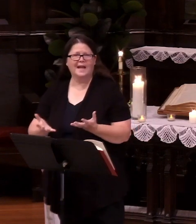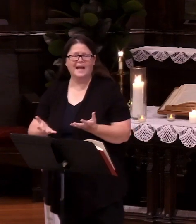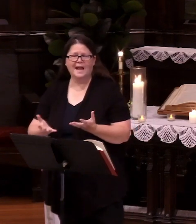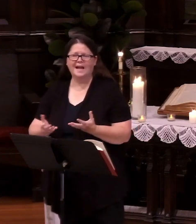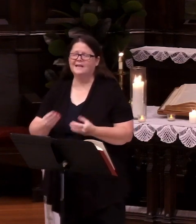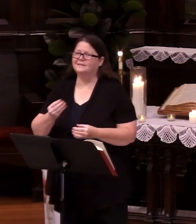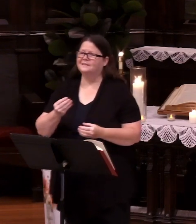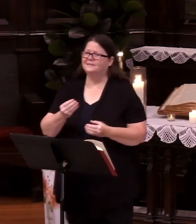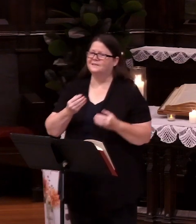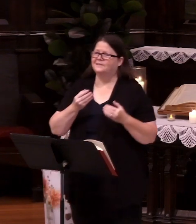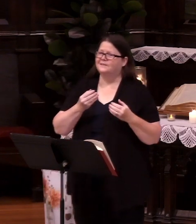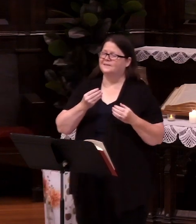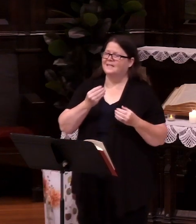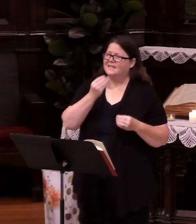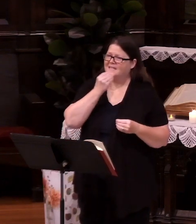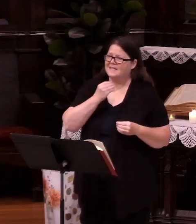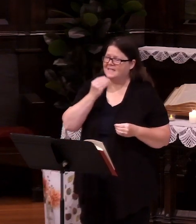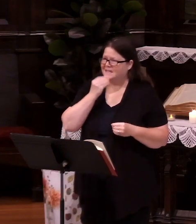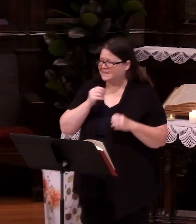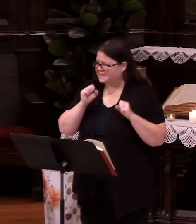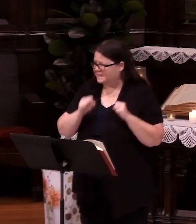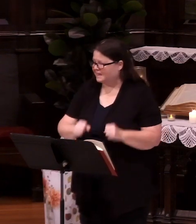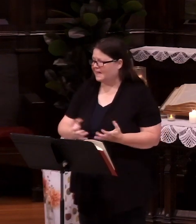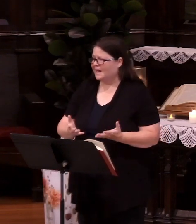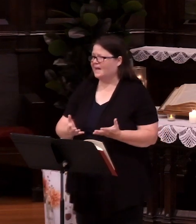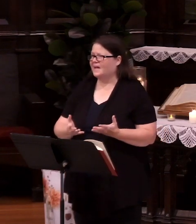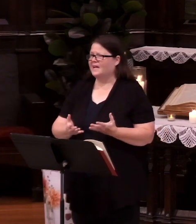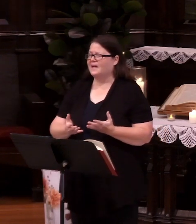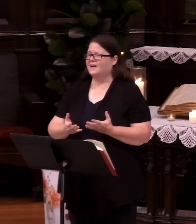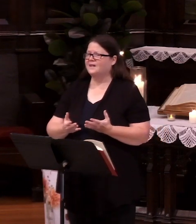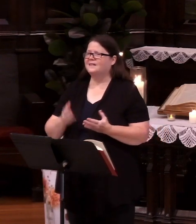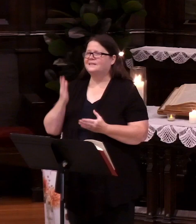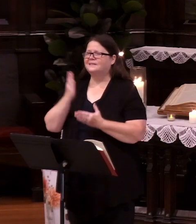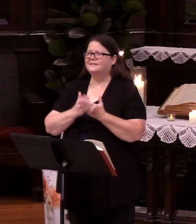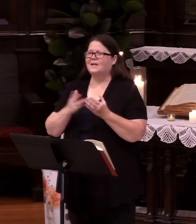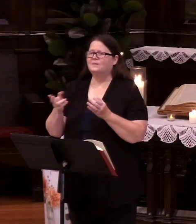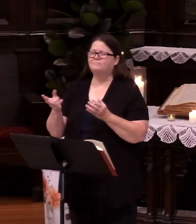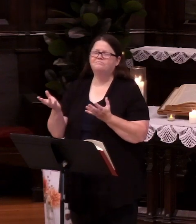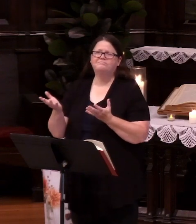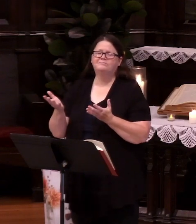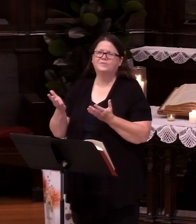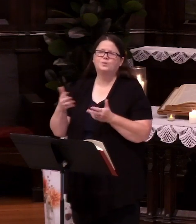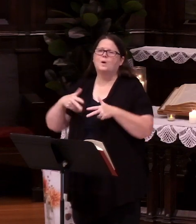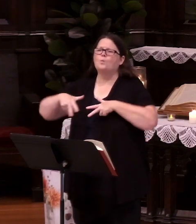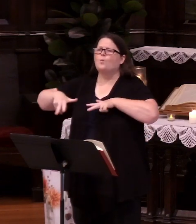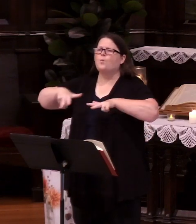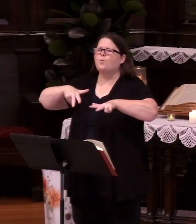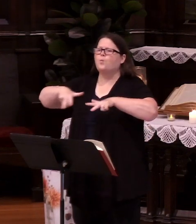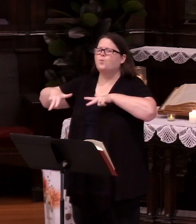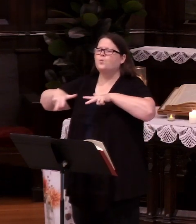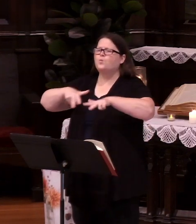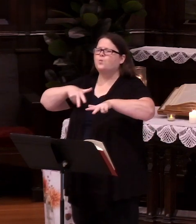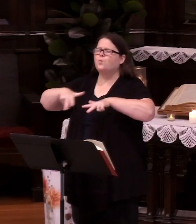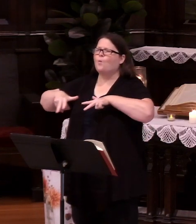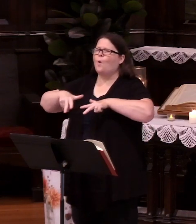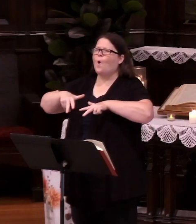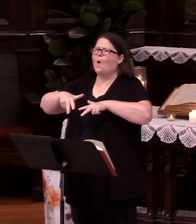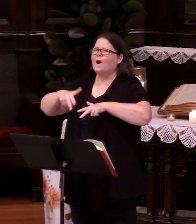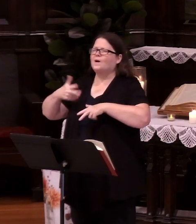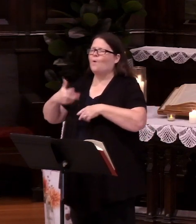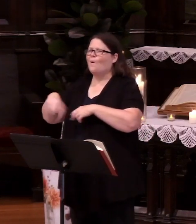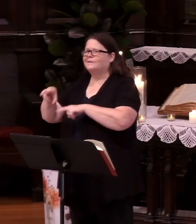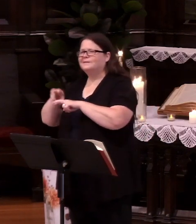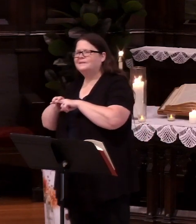nice meal. Others of us chose at that point to just stretch our legs, walk around, do some incredible, you know, people